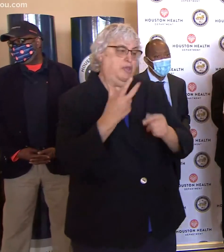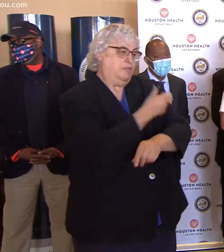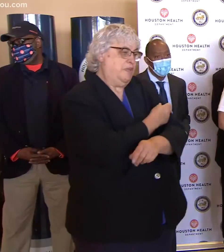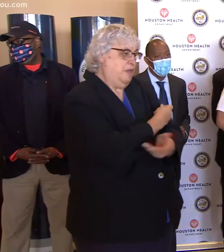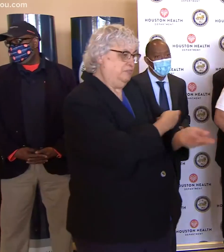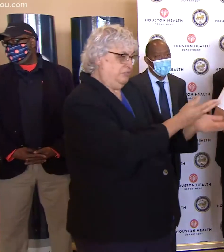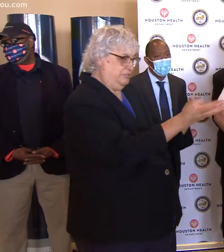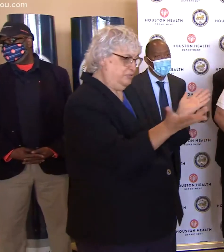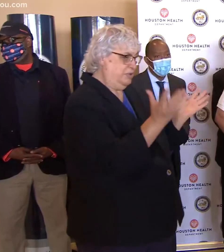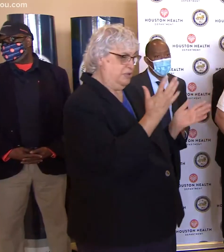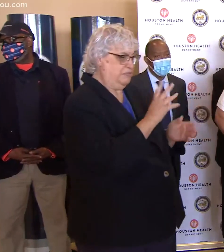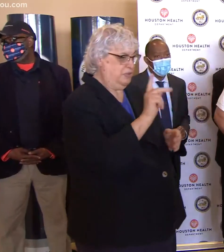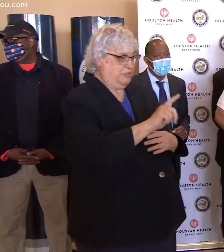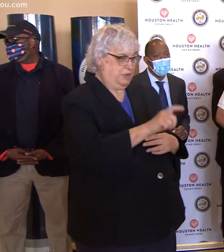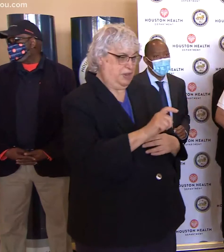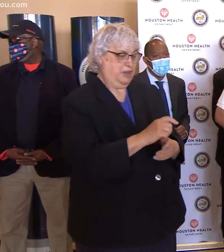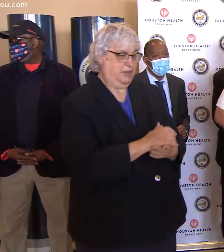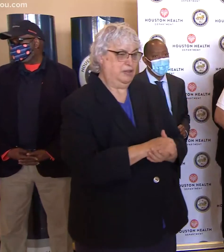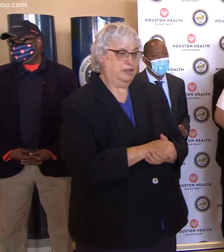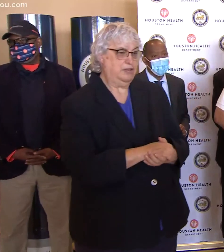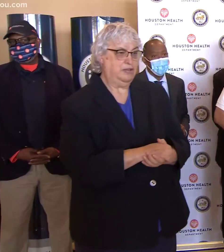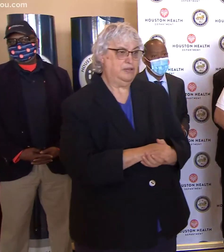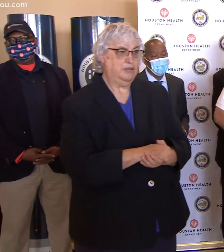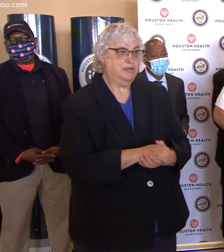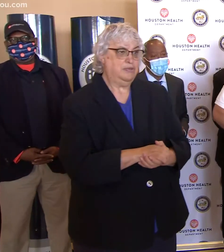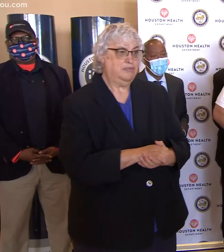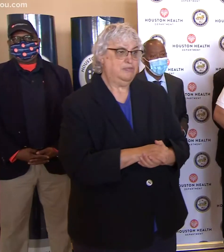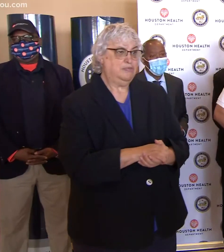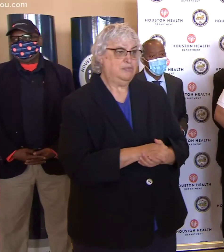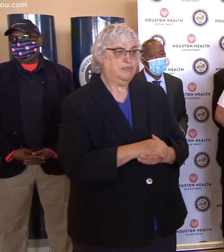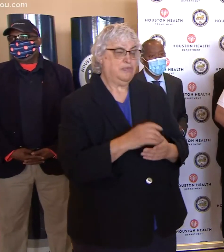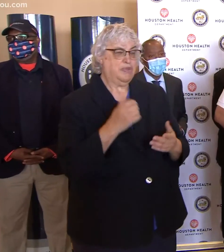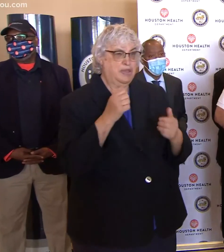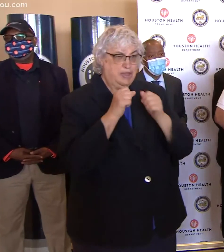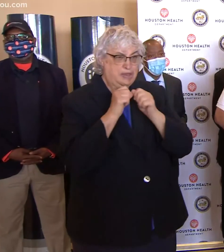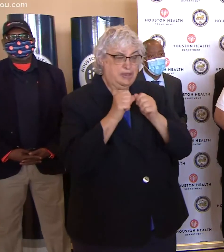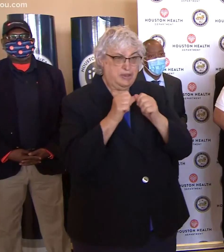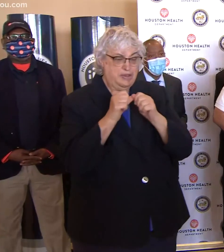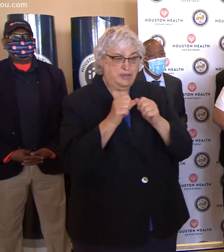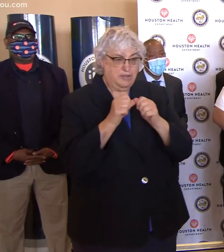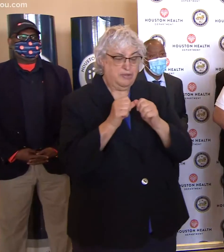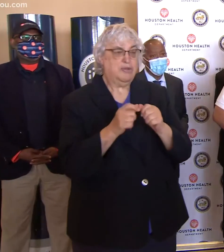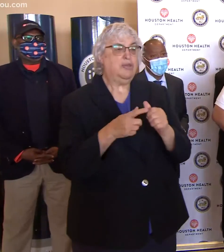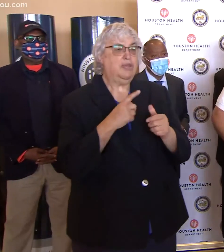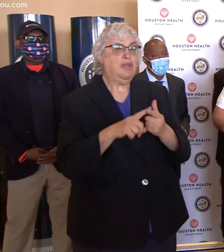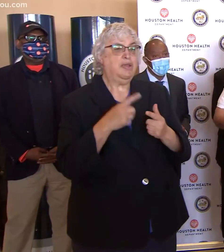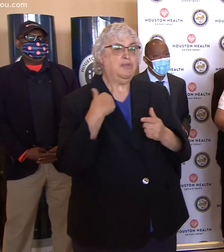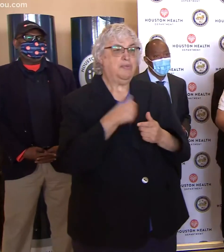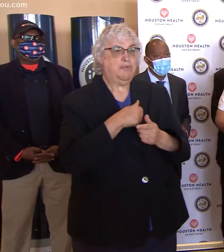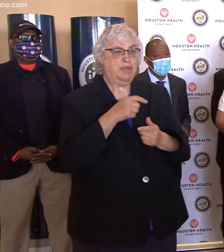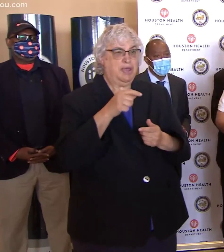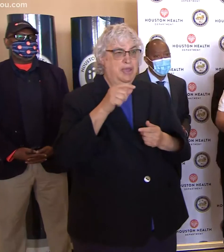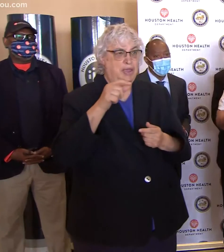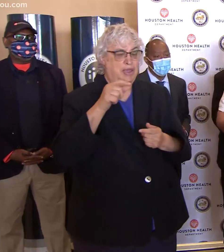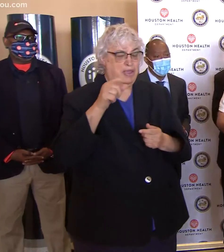and everybody that really needs it right now, because in order to continue what we're doing, we're going to need to be able to have